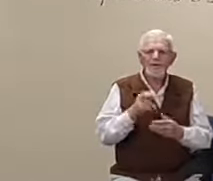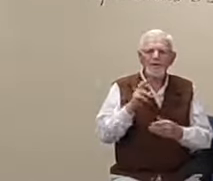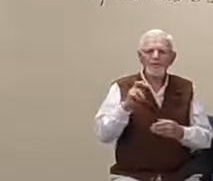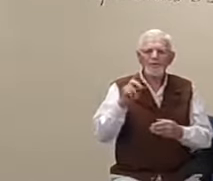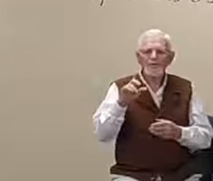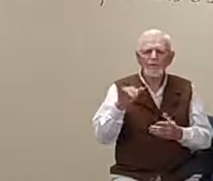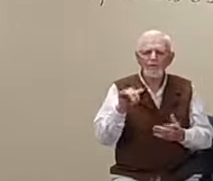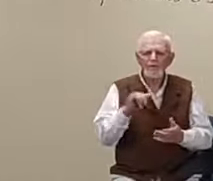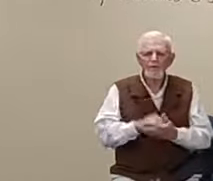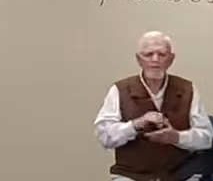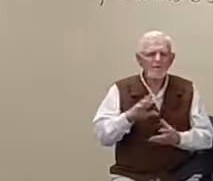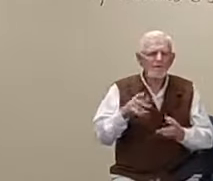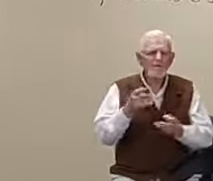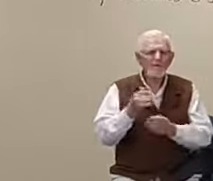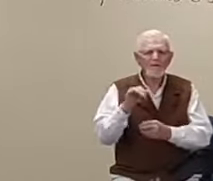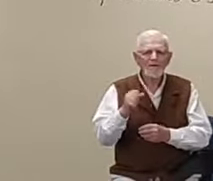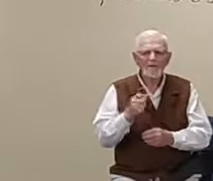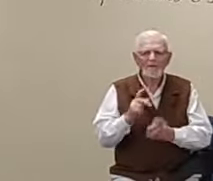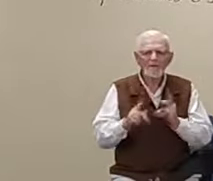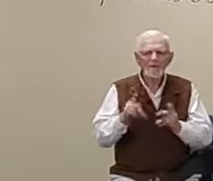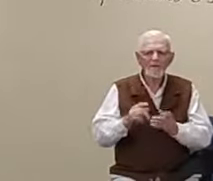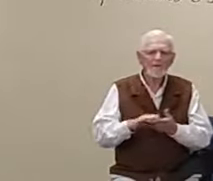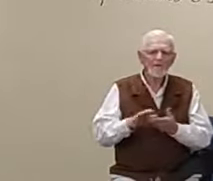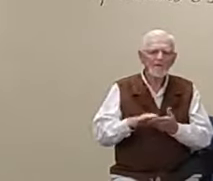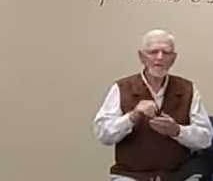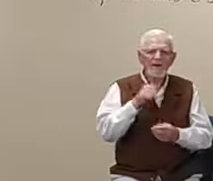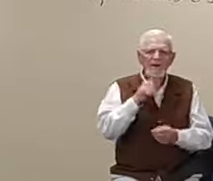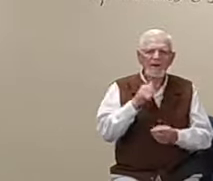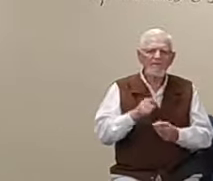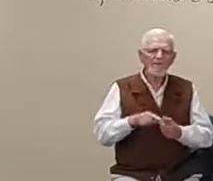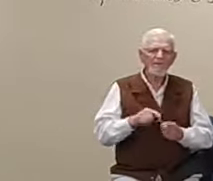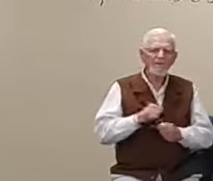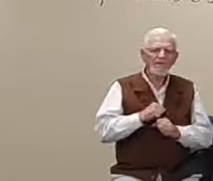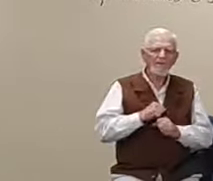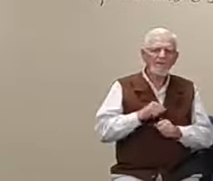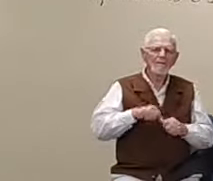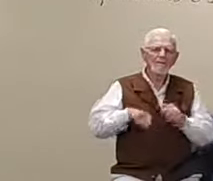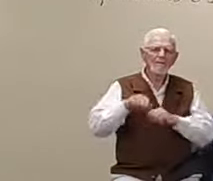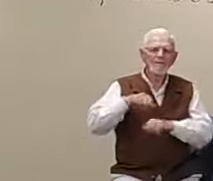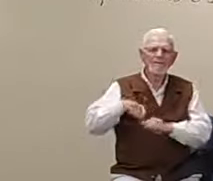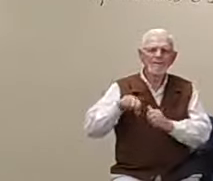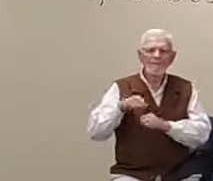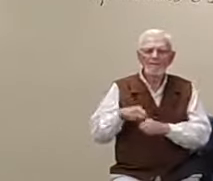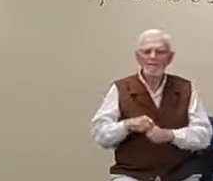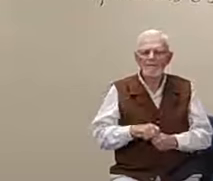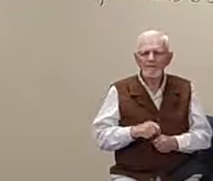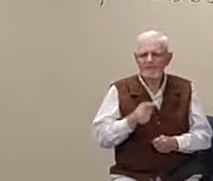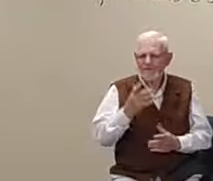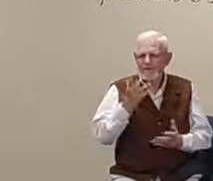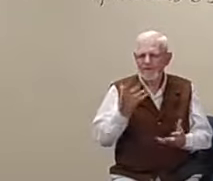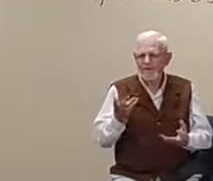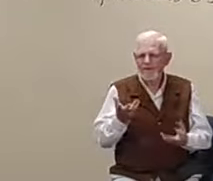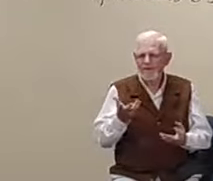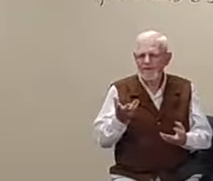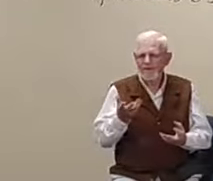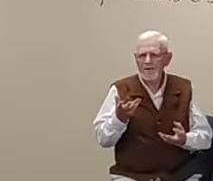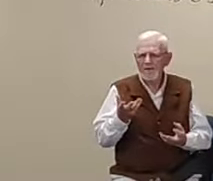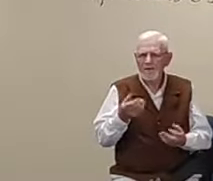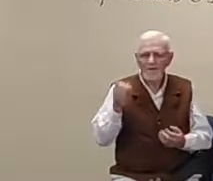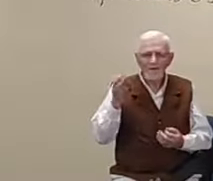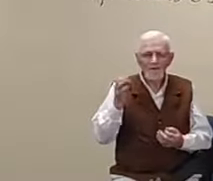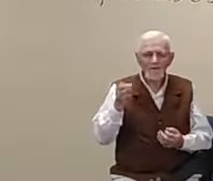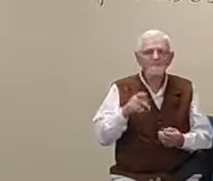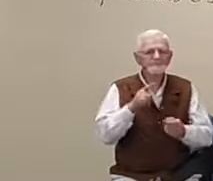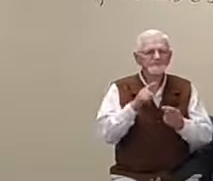it is, and it just gives people an excuse not to love each other. Mm-hmm. You know what? That's pretty spot